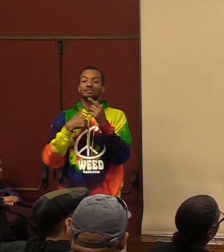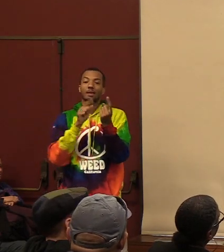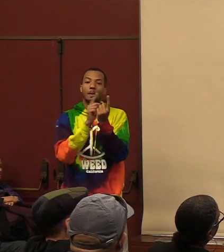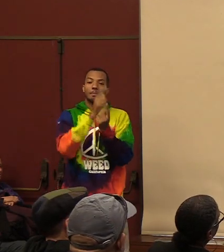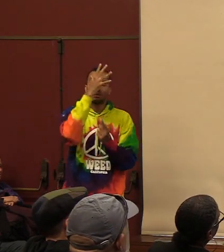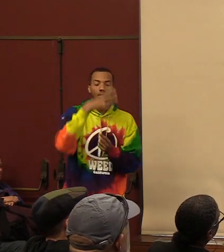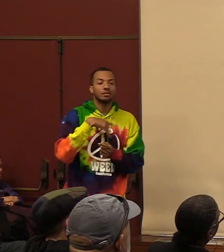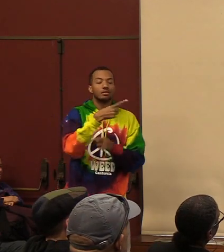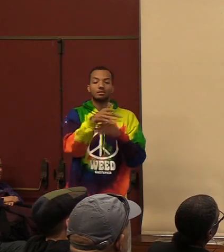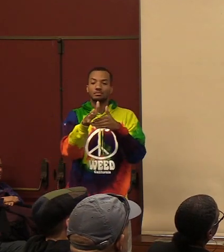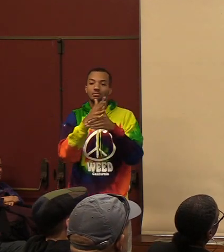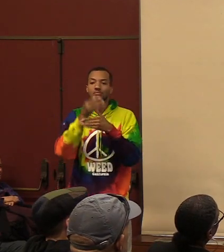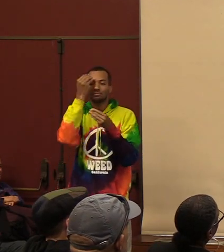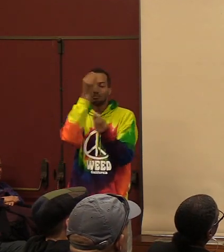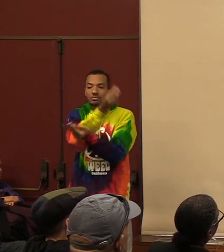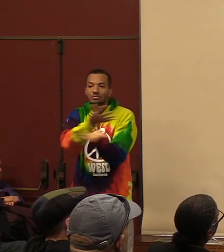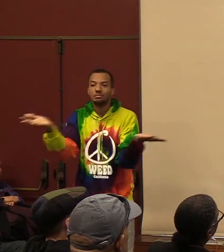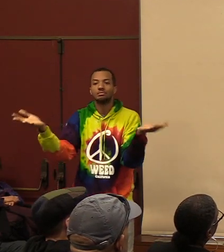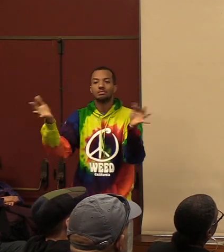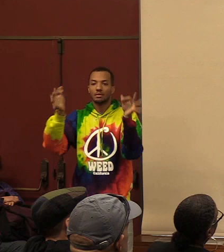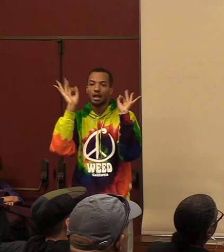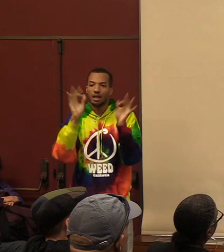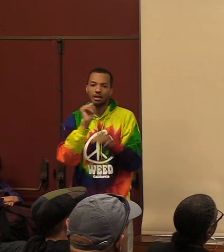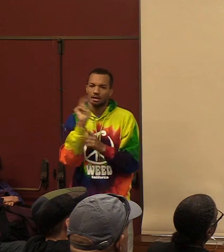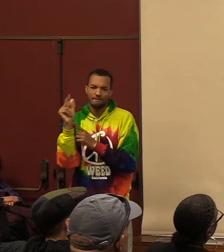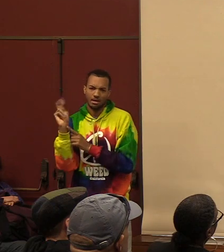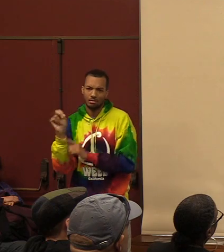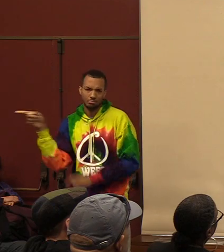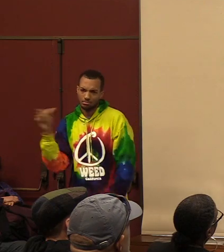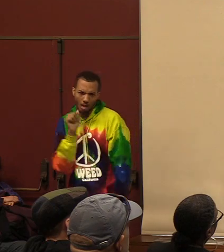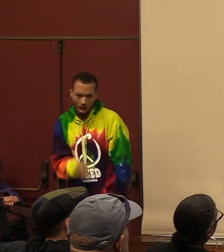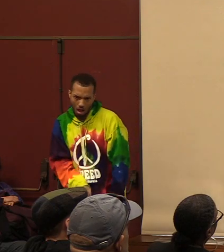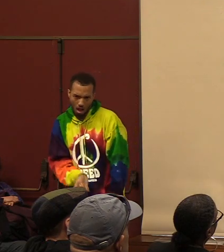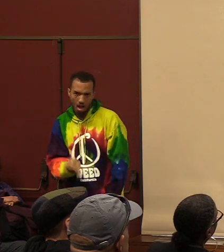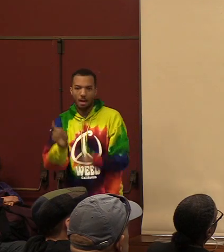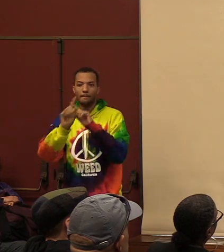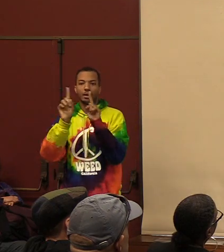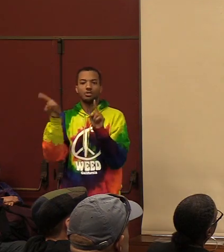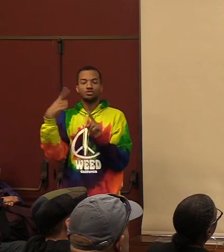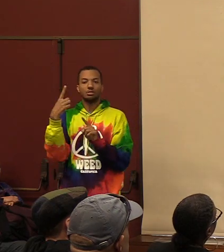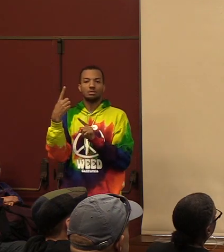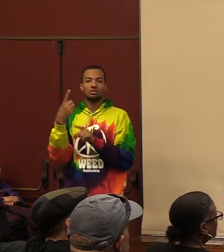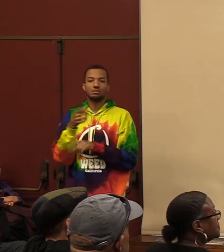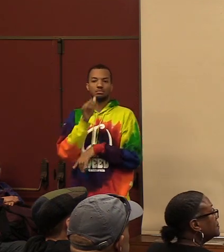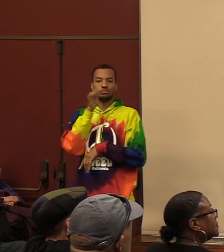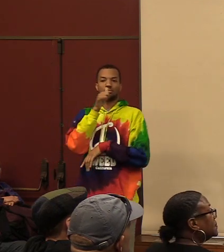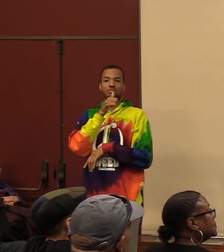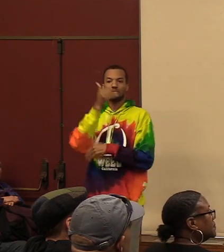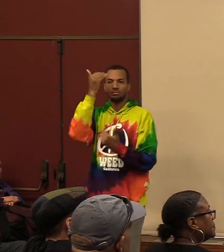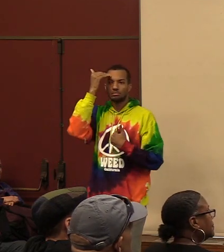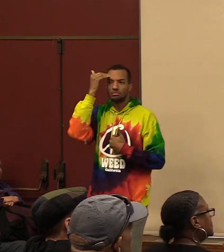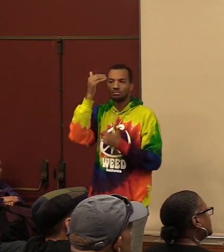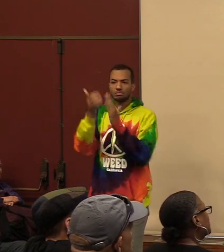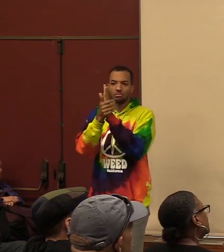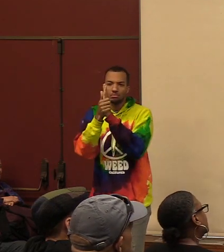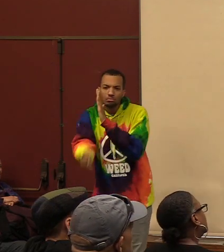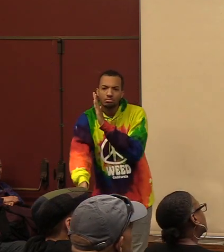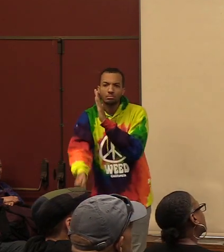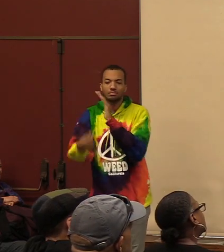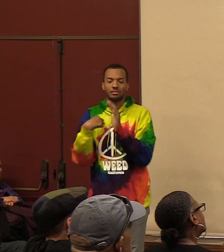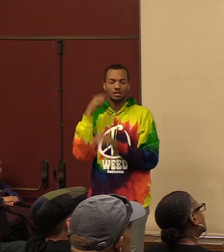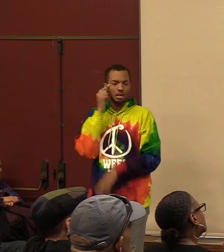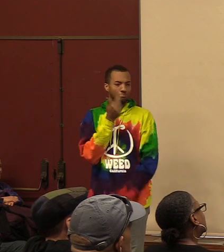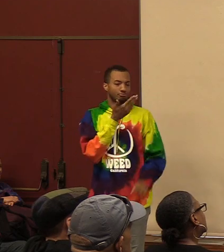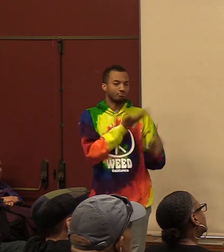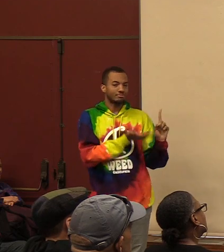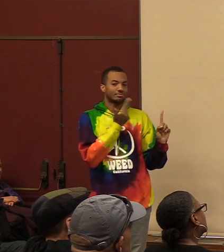is sharing a lot of information with me. Now, he's not vegan, but he's just up on a lot of information. I thought he was cute. He